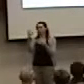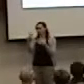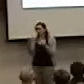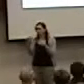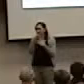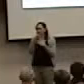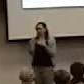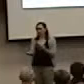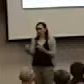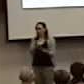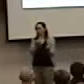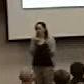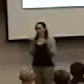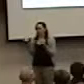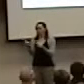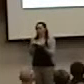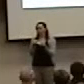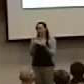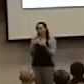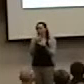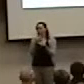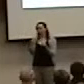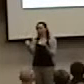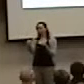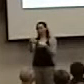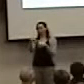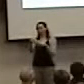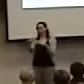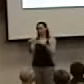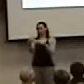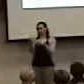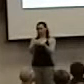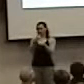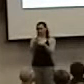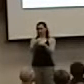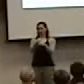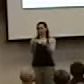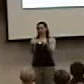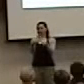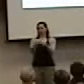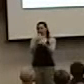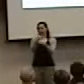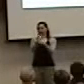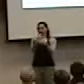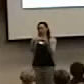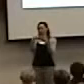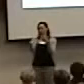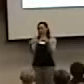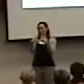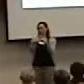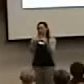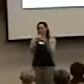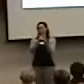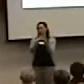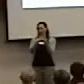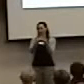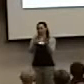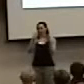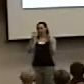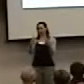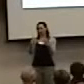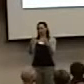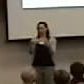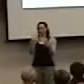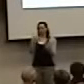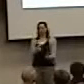first year particularly felt like that in your first week of class. You were totally overwhelmed. You didn't know that you didn't